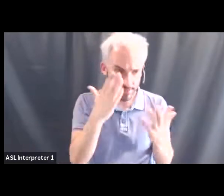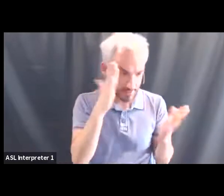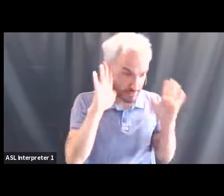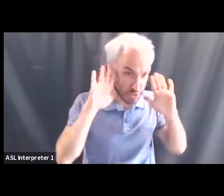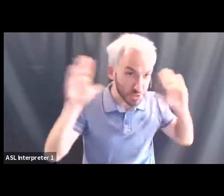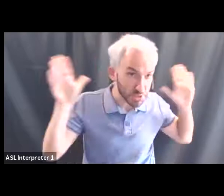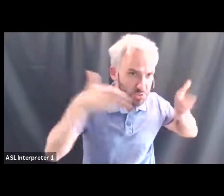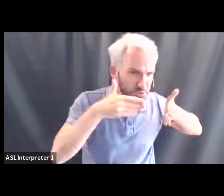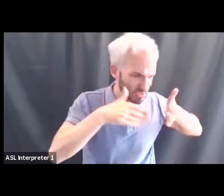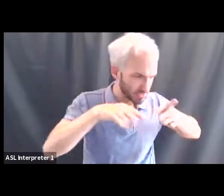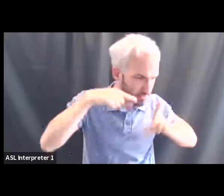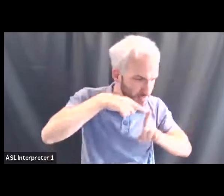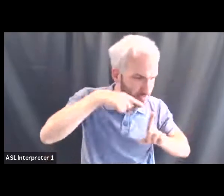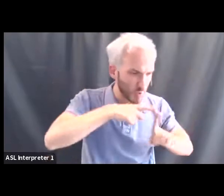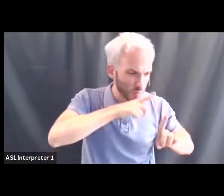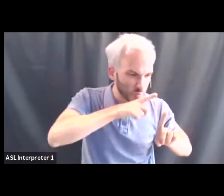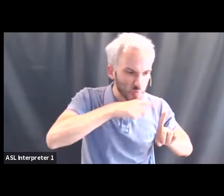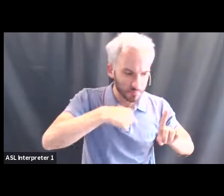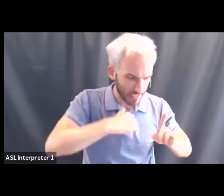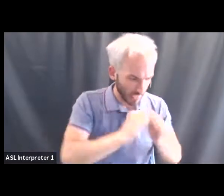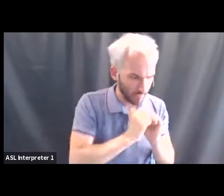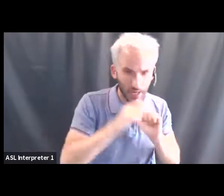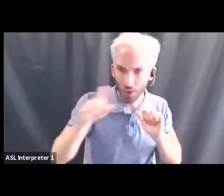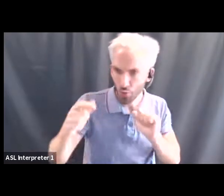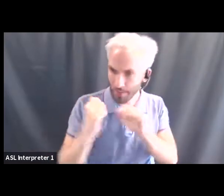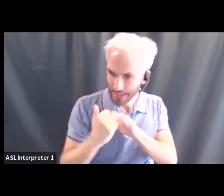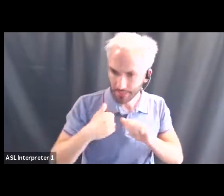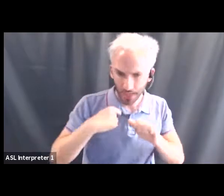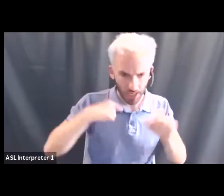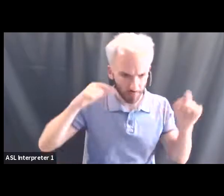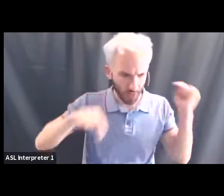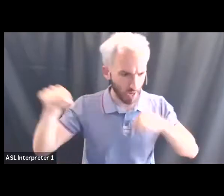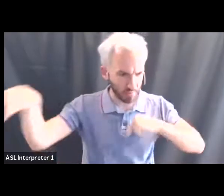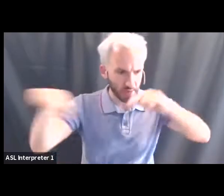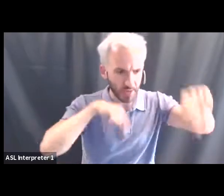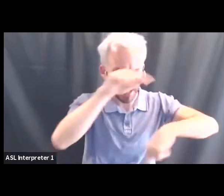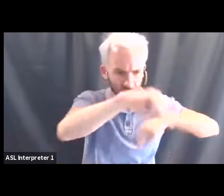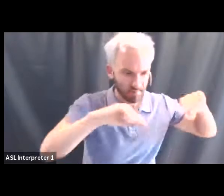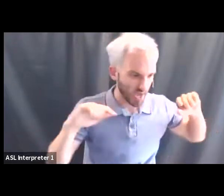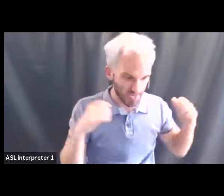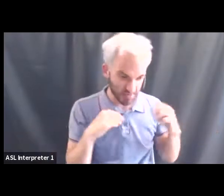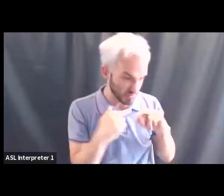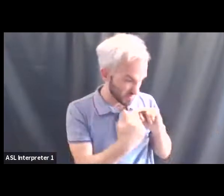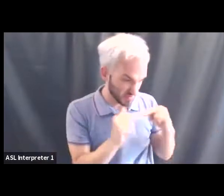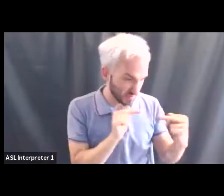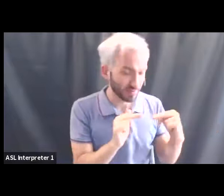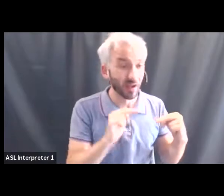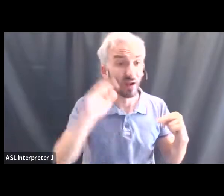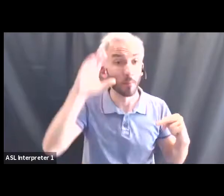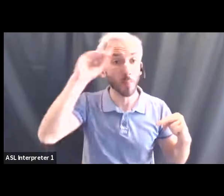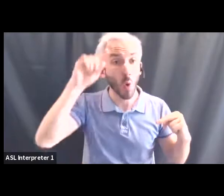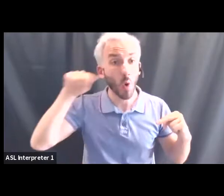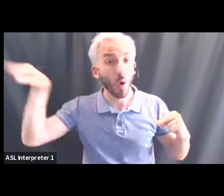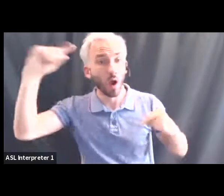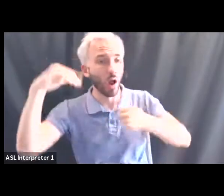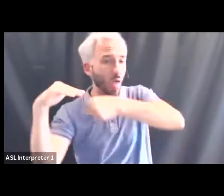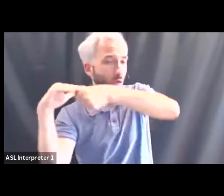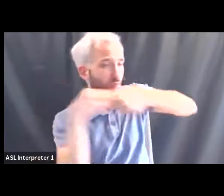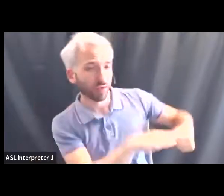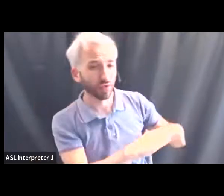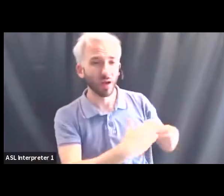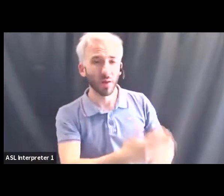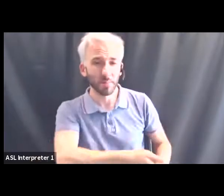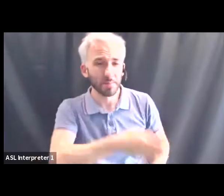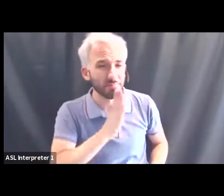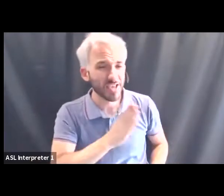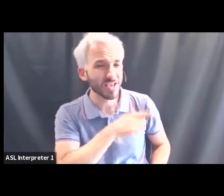other girls I knew were doing the same thing, boys were walking all over us. Boys were calling us ugly. Boys were calling us